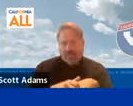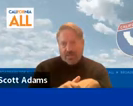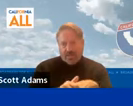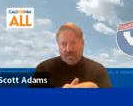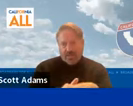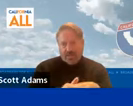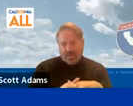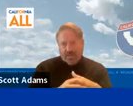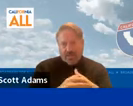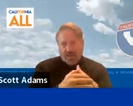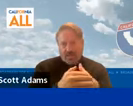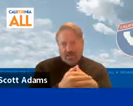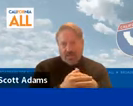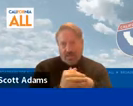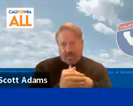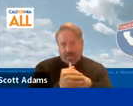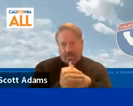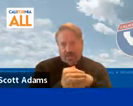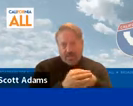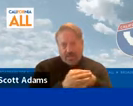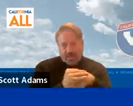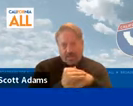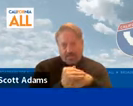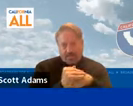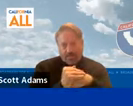year by Assemblymember Mia Bonta,